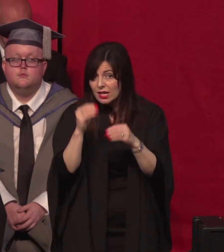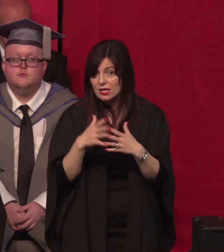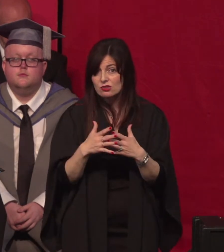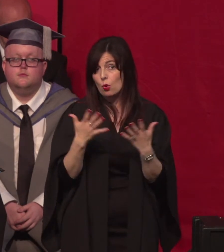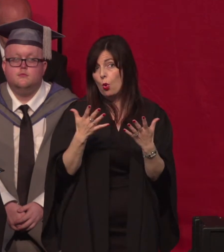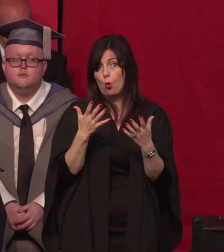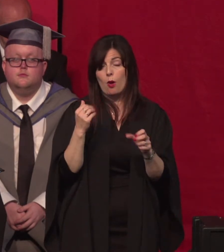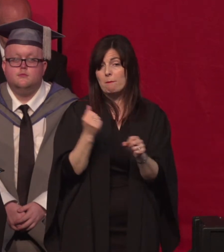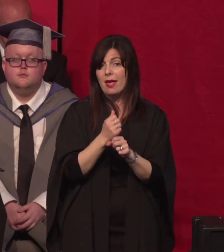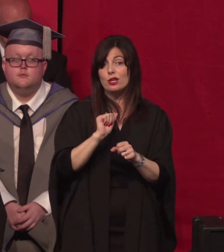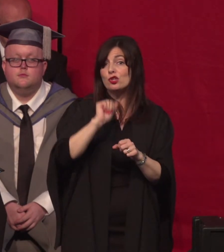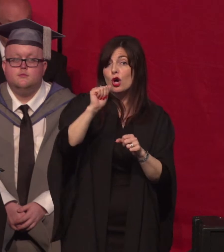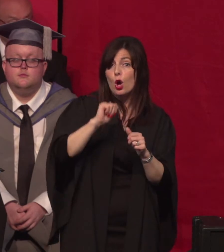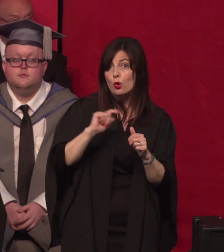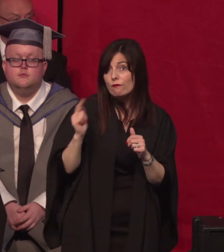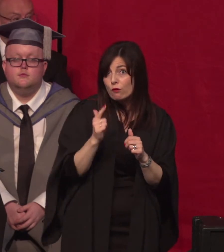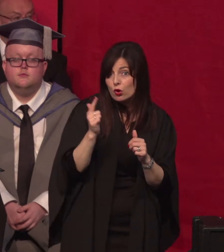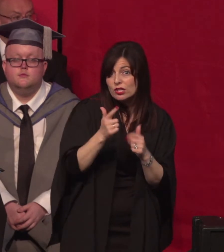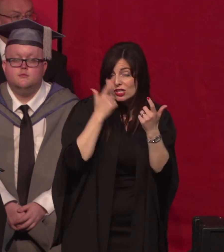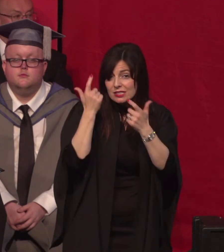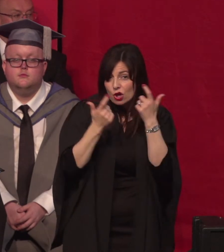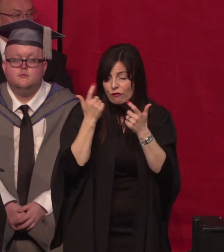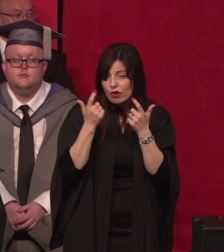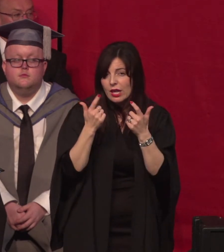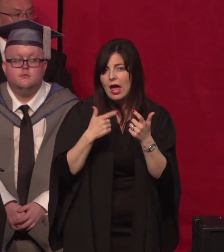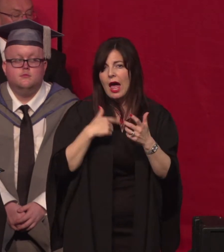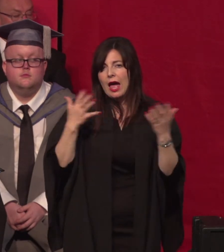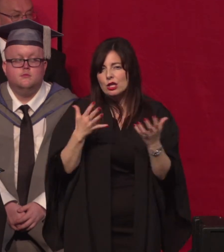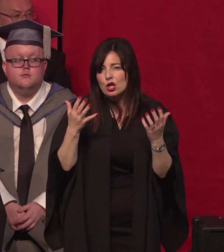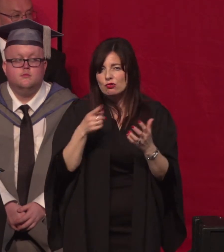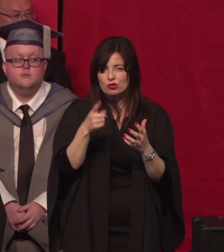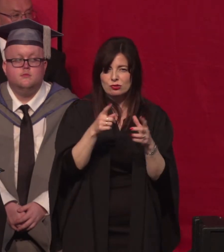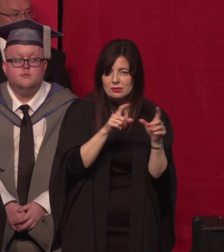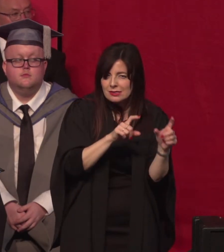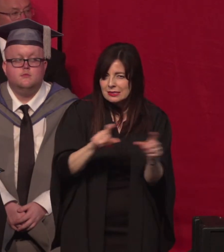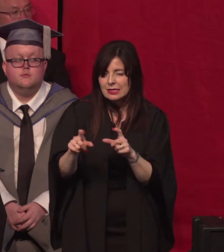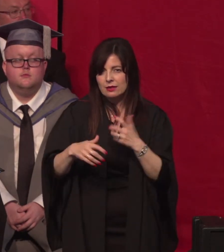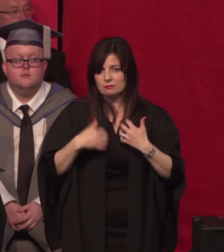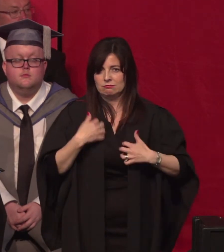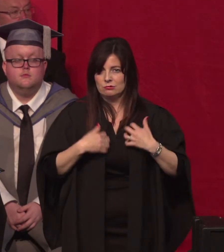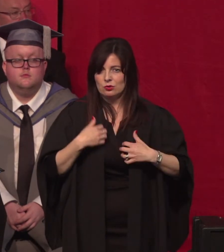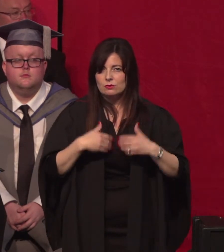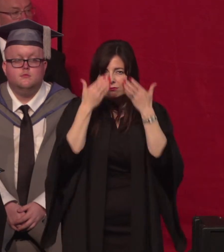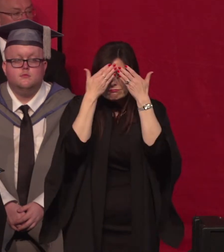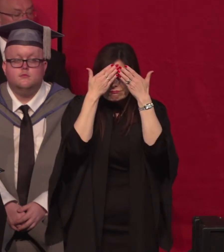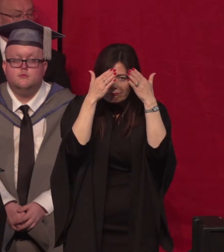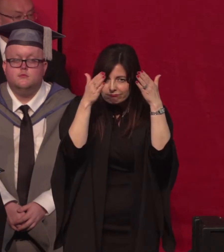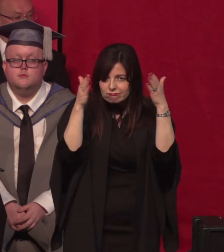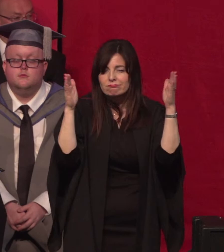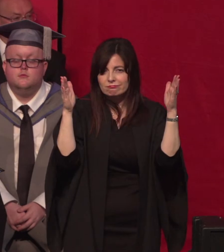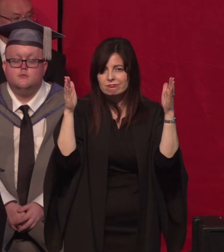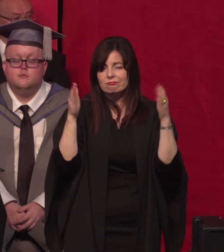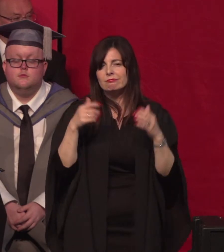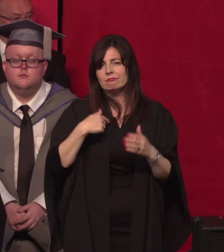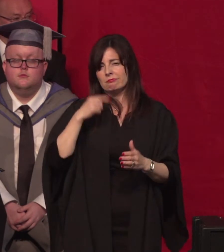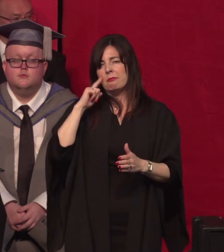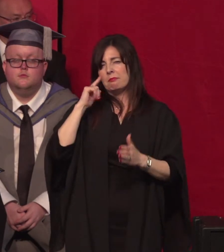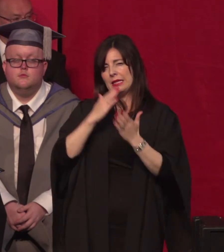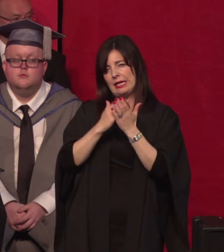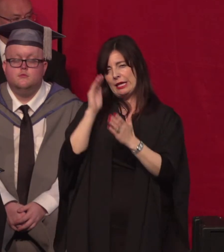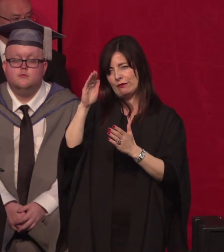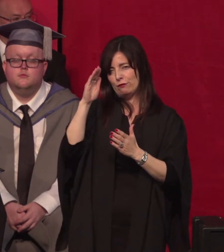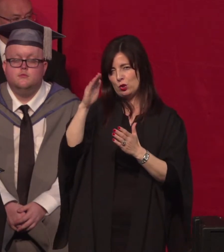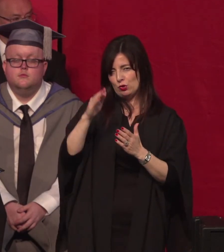own voyage of discovery, I encourage you to stay curious and always open to new ideas. Because I believe the future